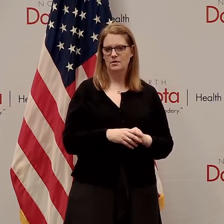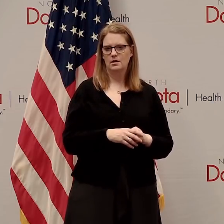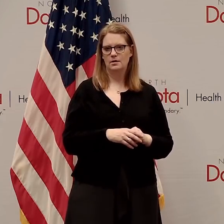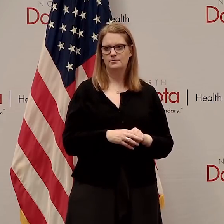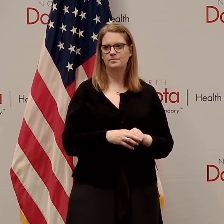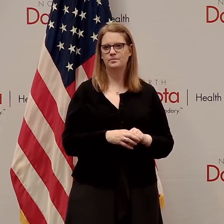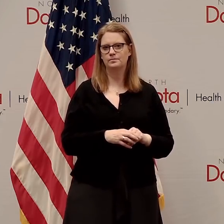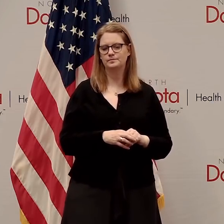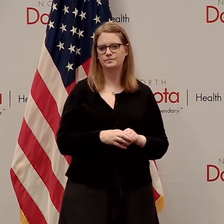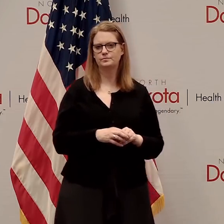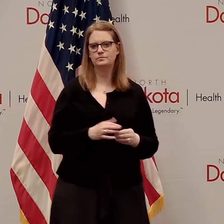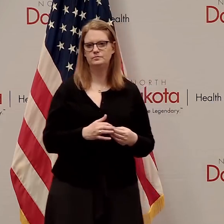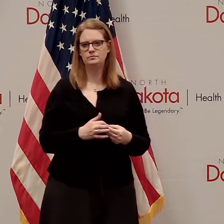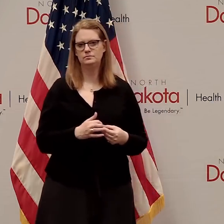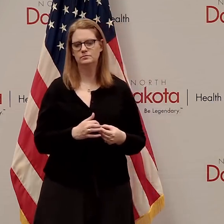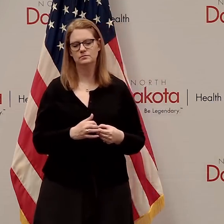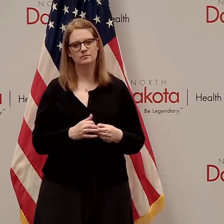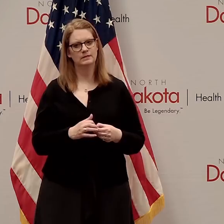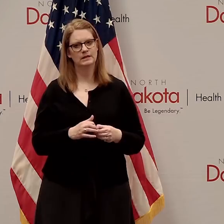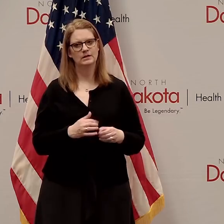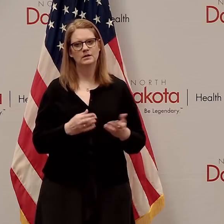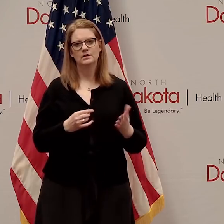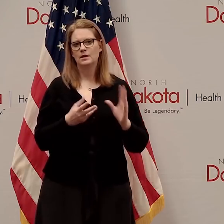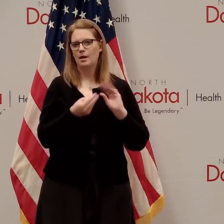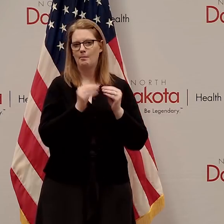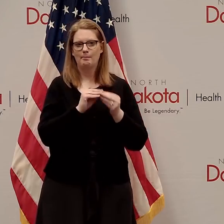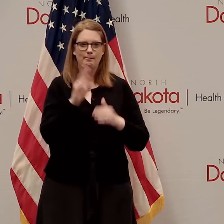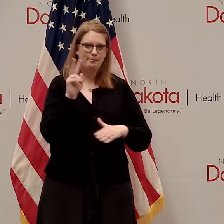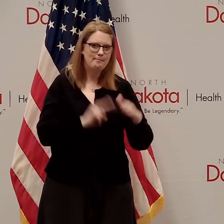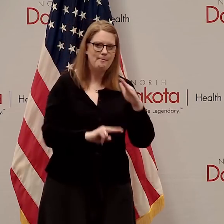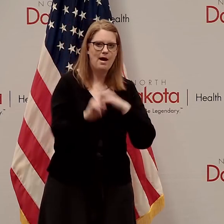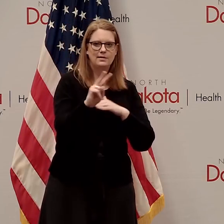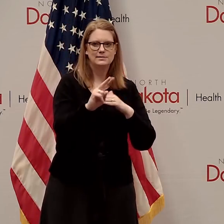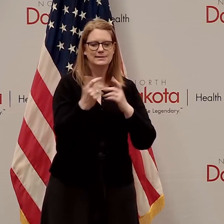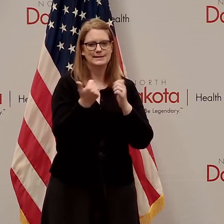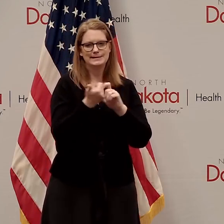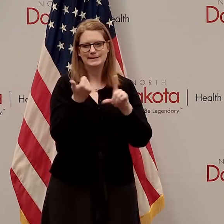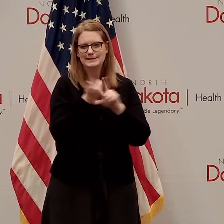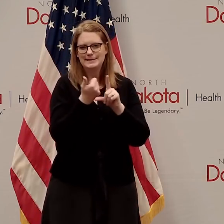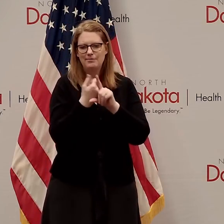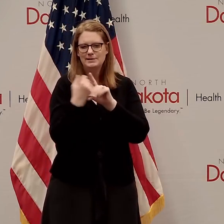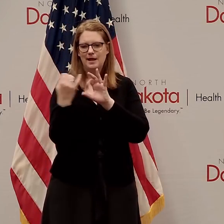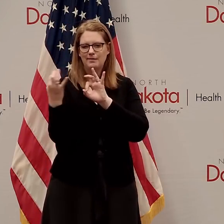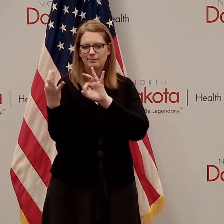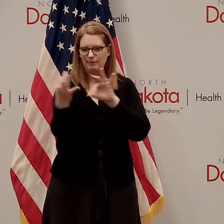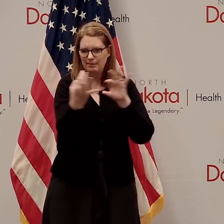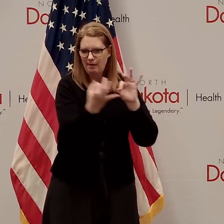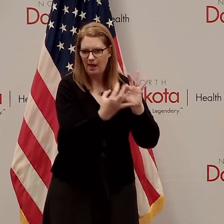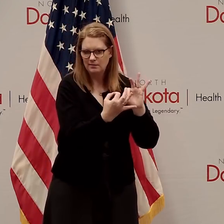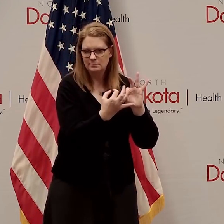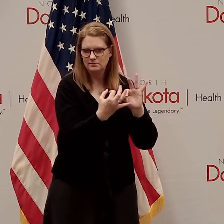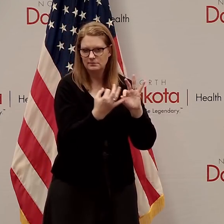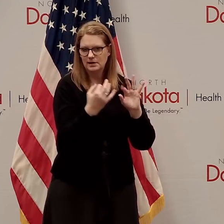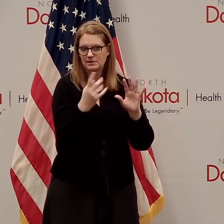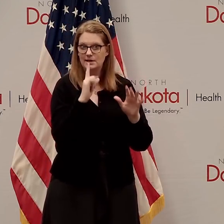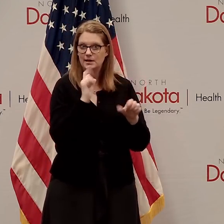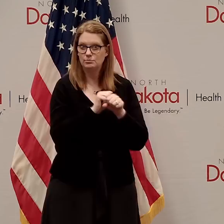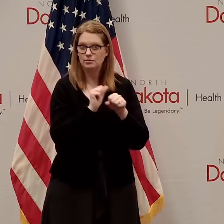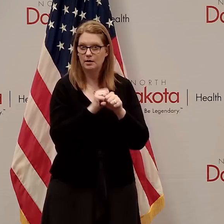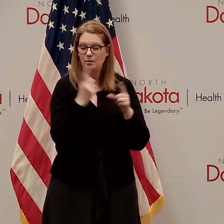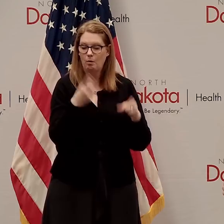We know that, as we've said before, models are not destiny, models are an input, and one of the